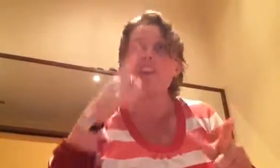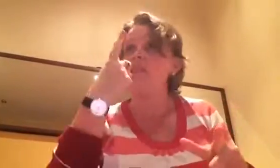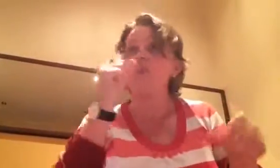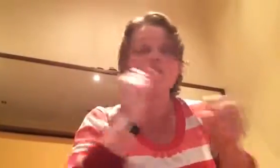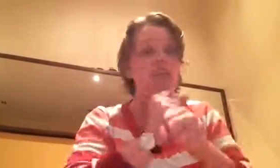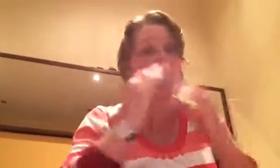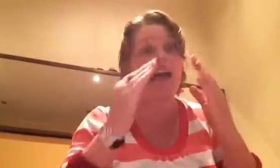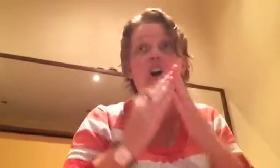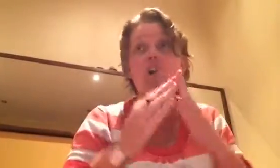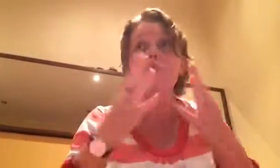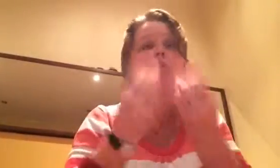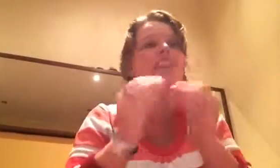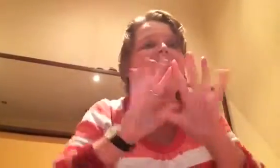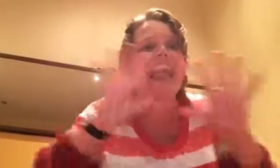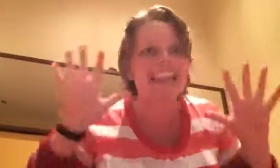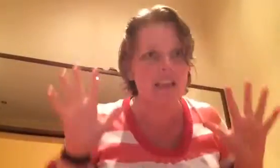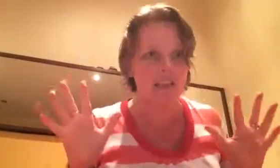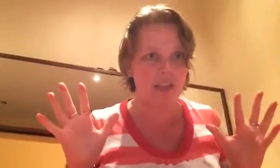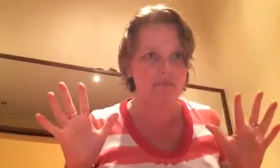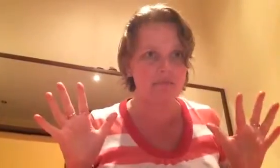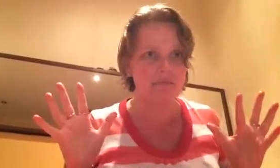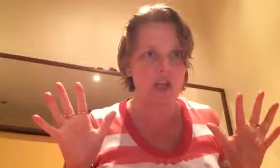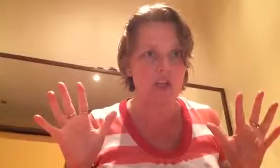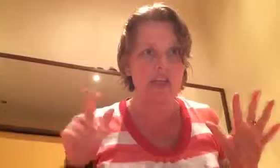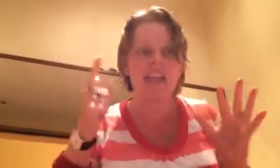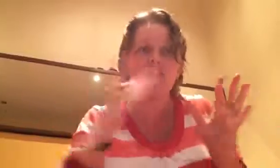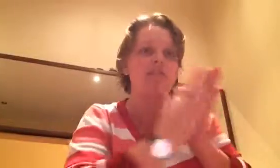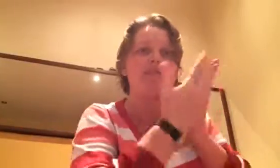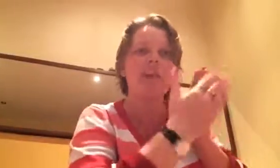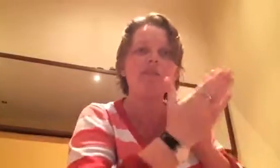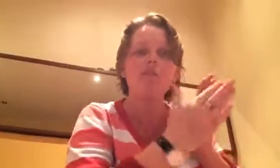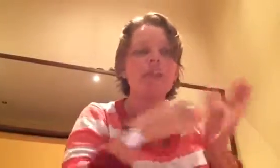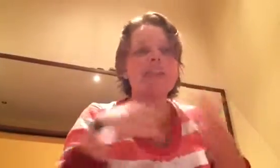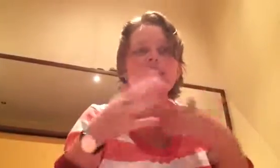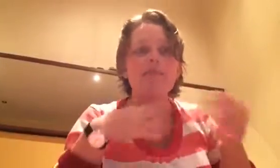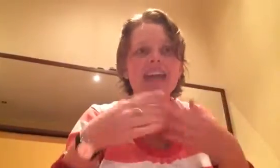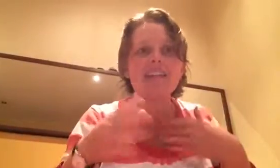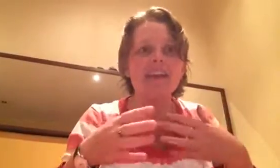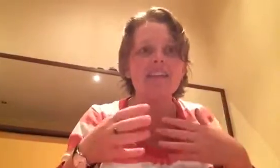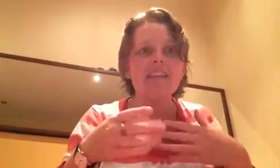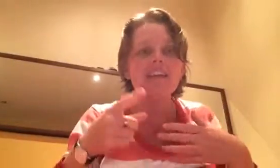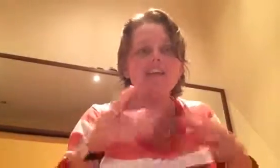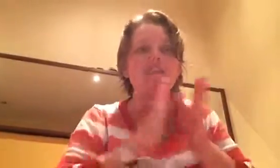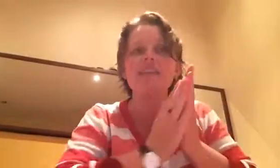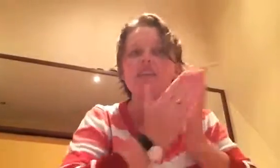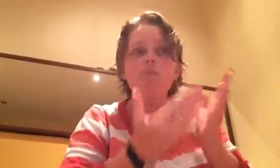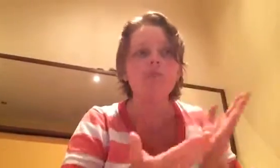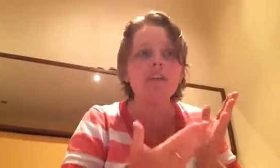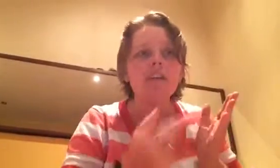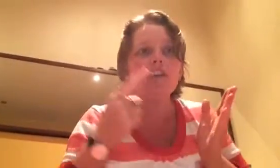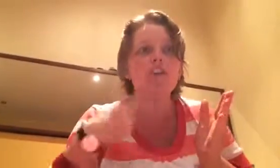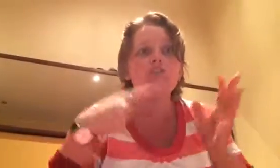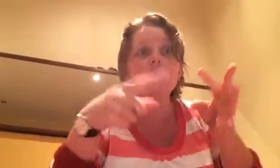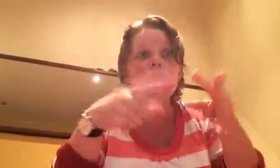that you can do at home with anything. Okay, even if you don't have a book, it doesn't matter. You don't need a book. You just do it